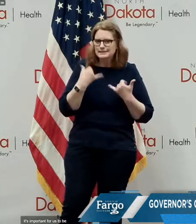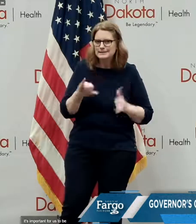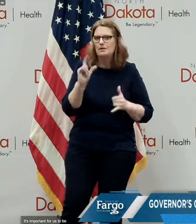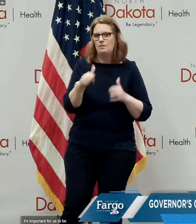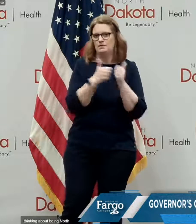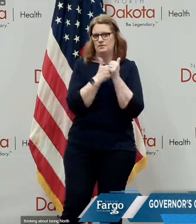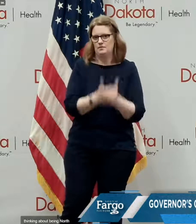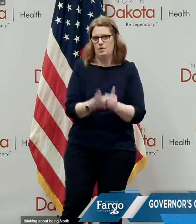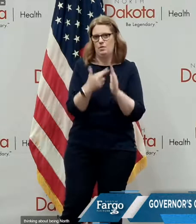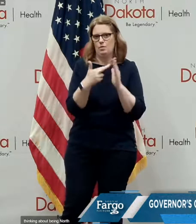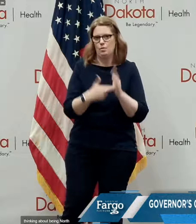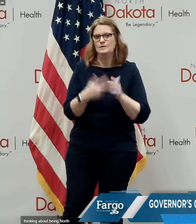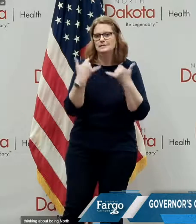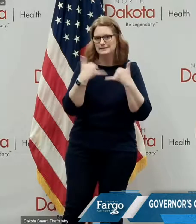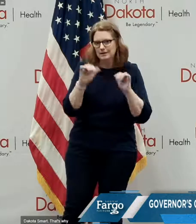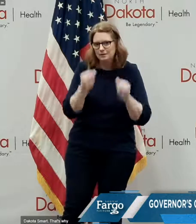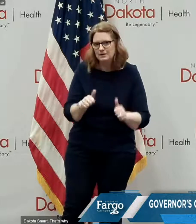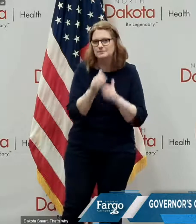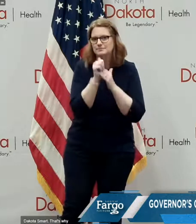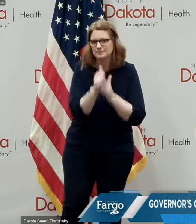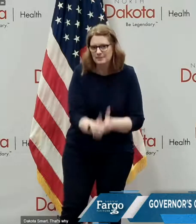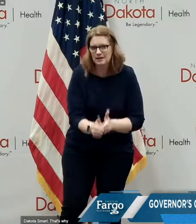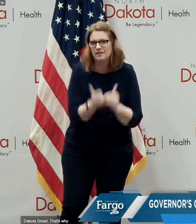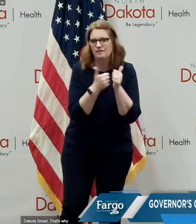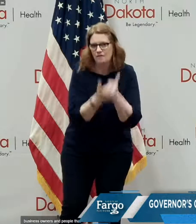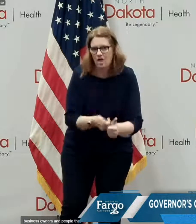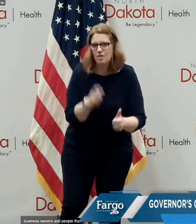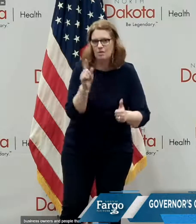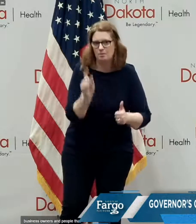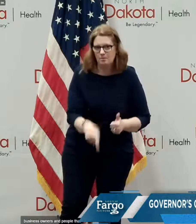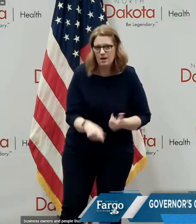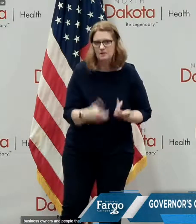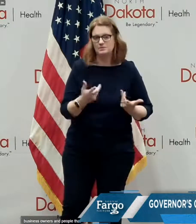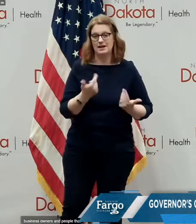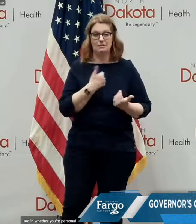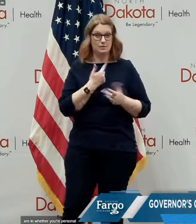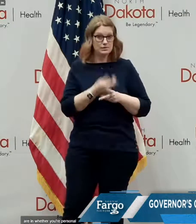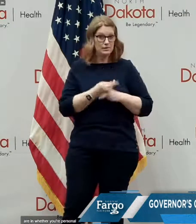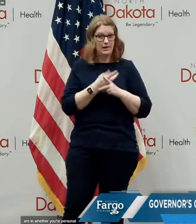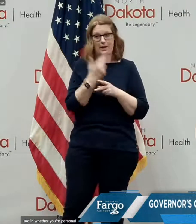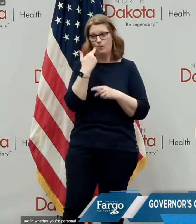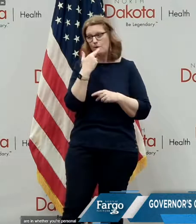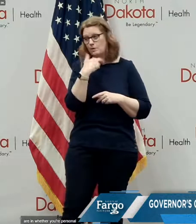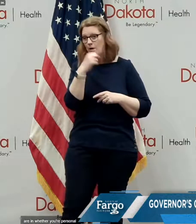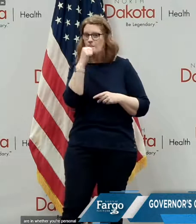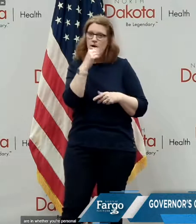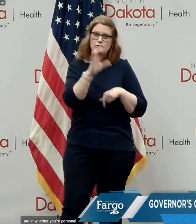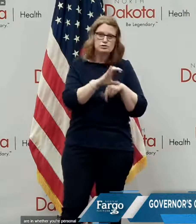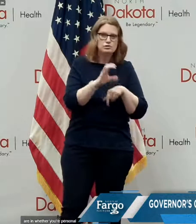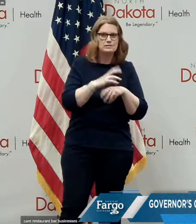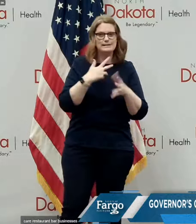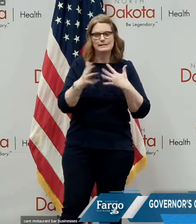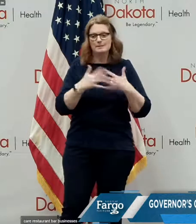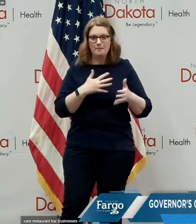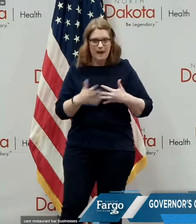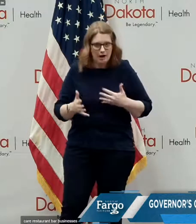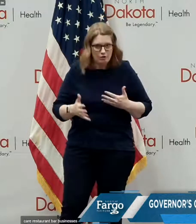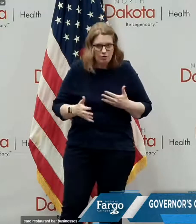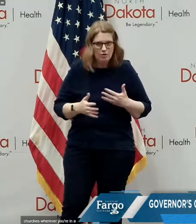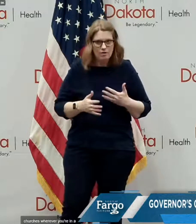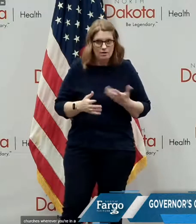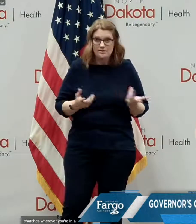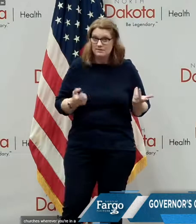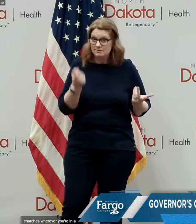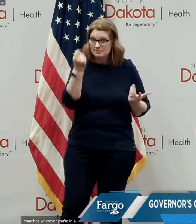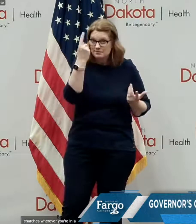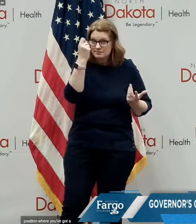why business owners and people that are in whether you're personal care, restaurant, bar businesses, churches, wherever you're in a position where you've got